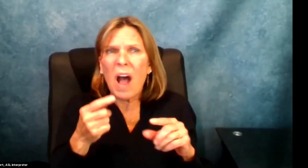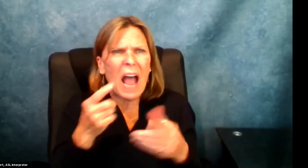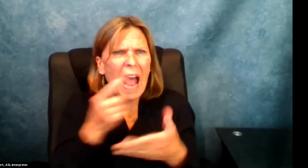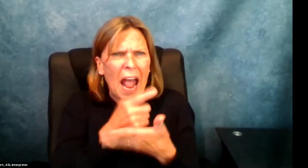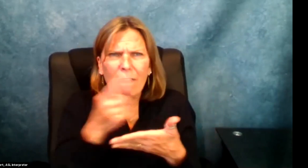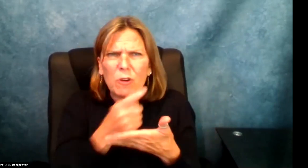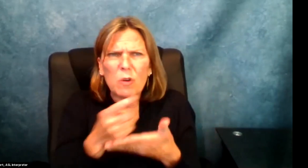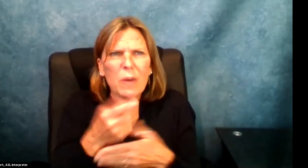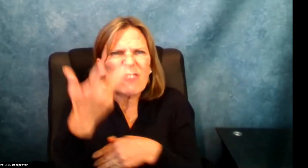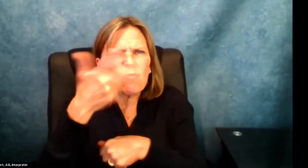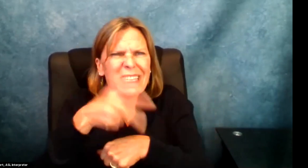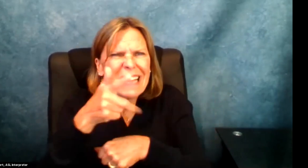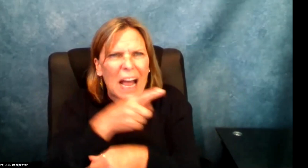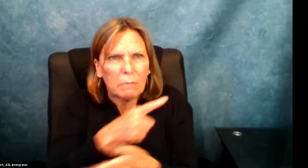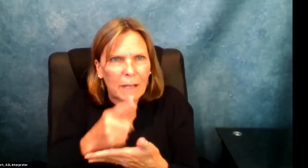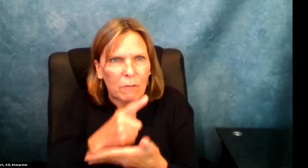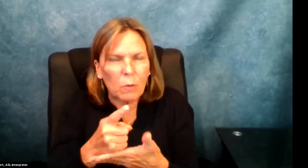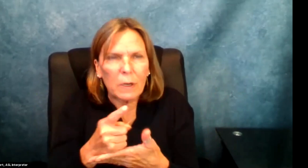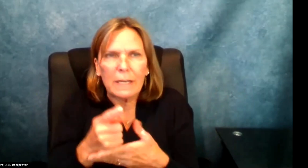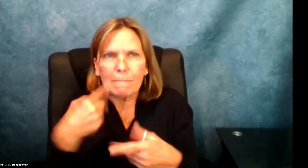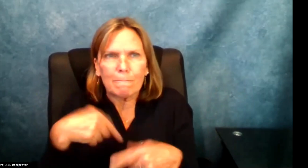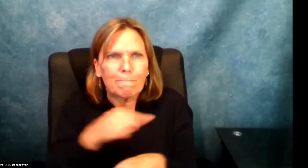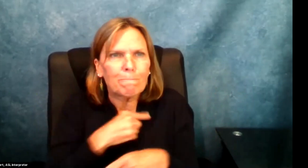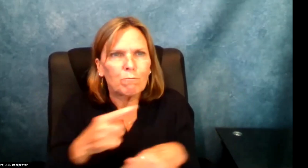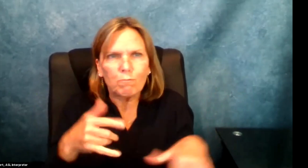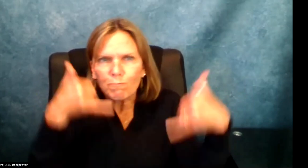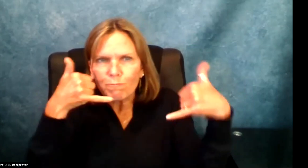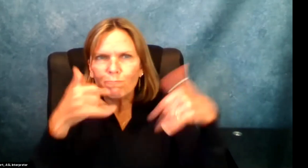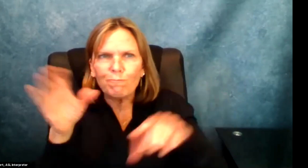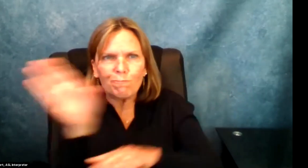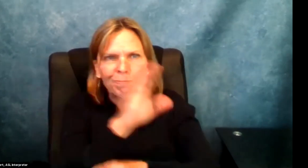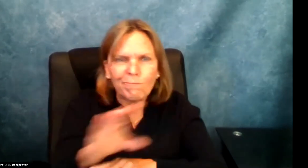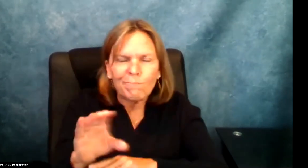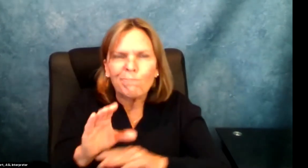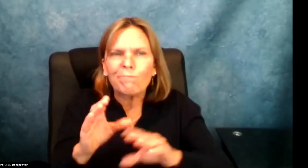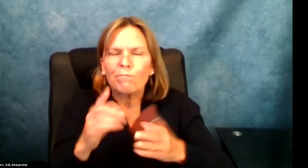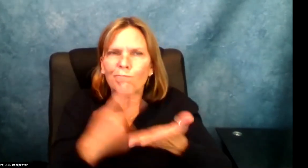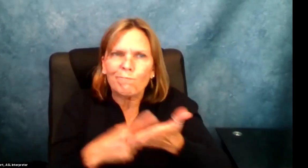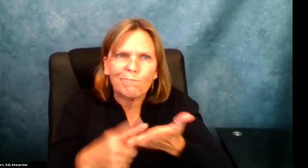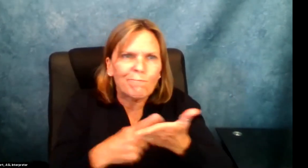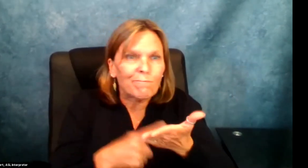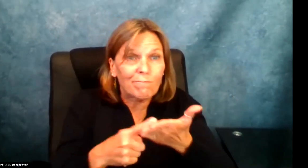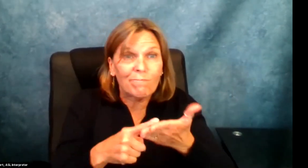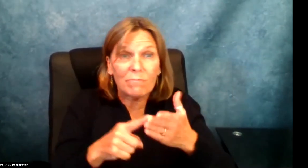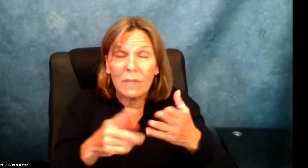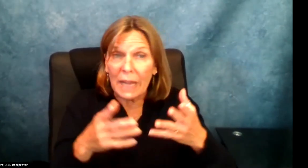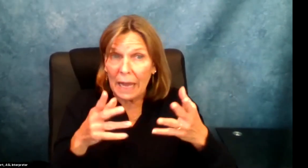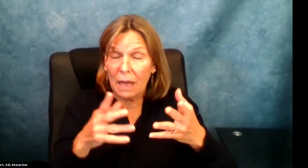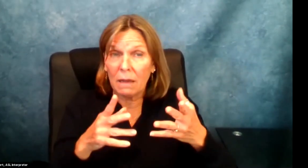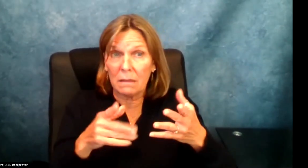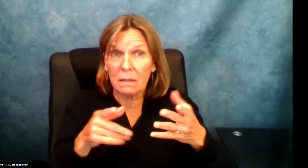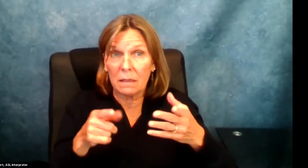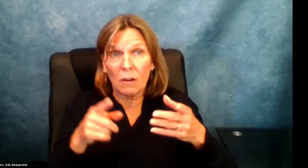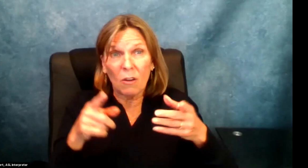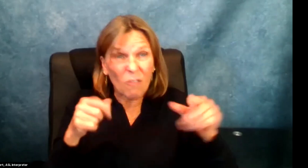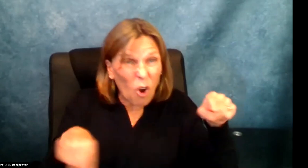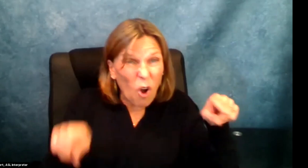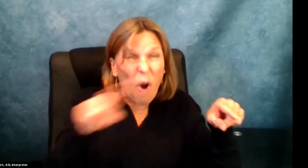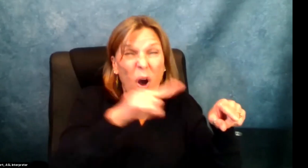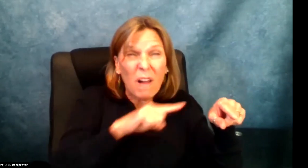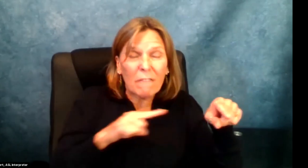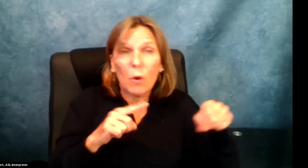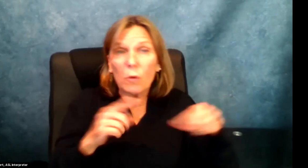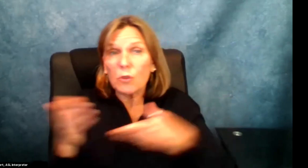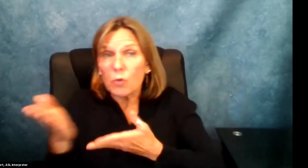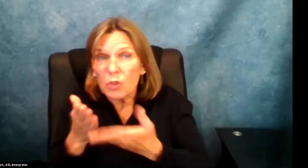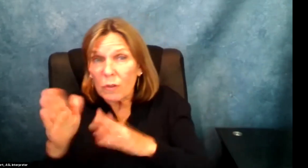pediatric providers and individuals who serve children throughout the state and talk about all things COVID, which